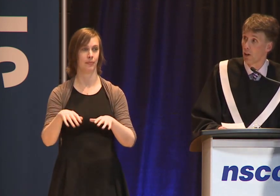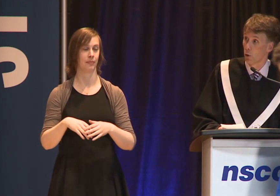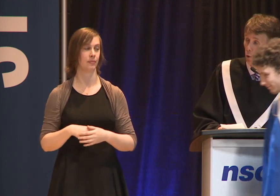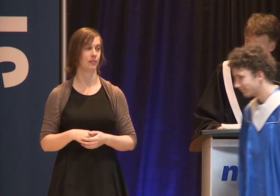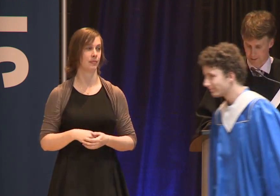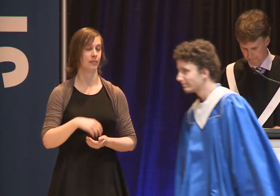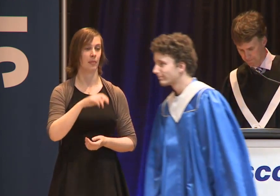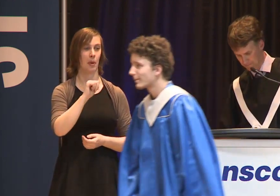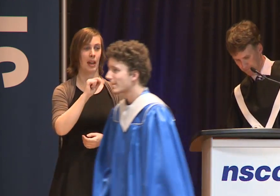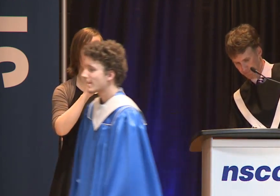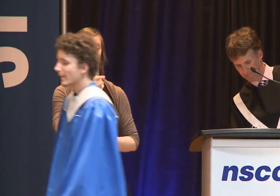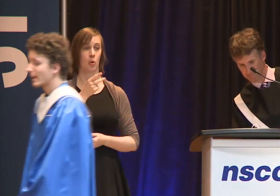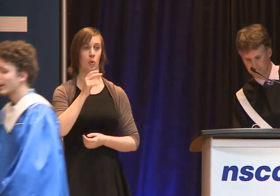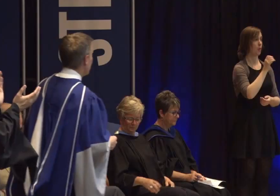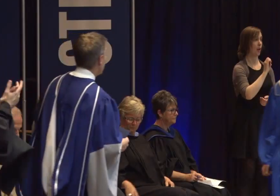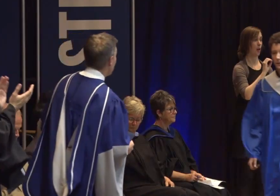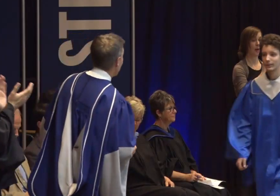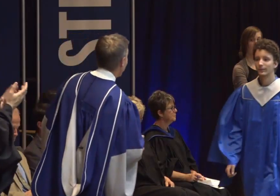Antoine Aucoin.